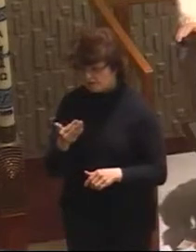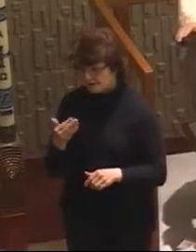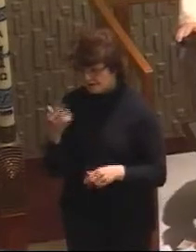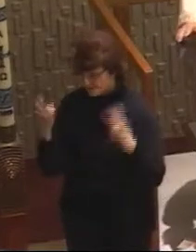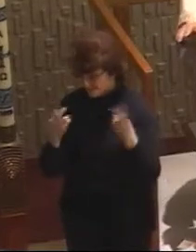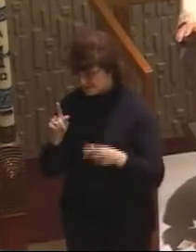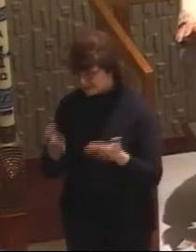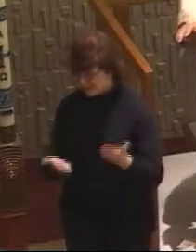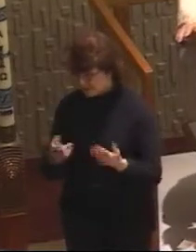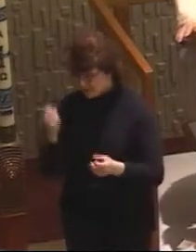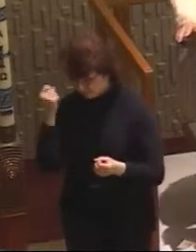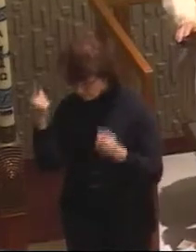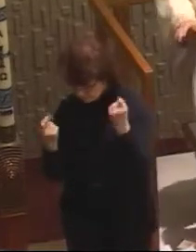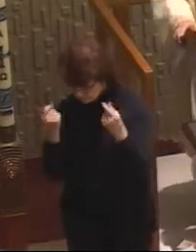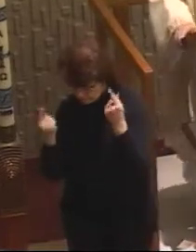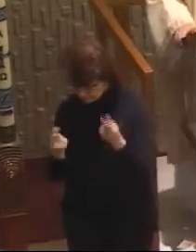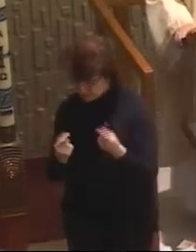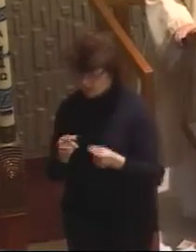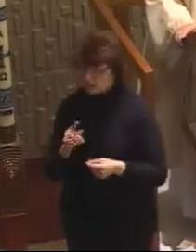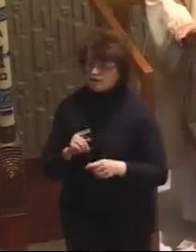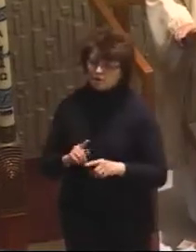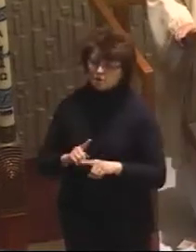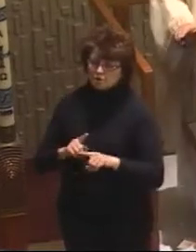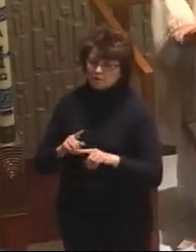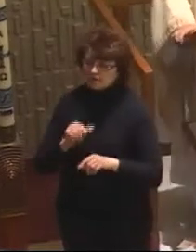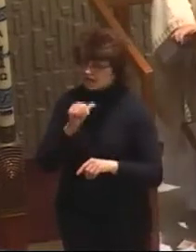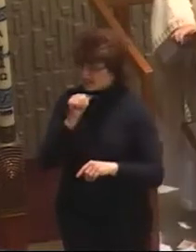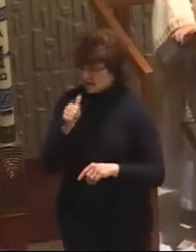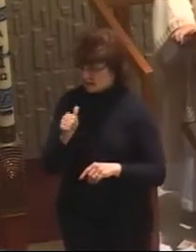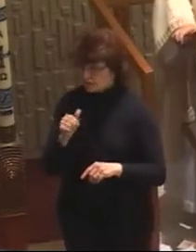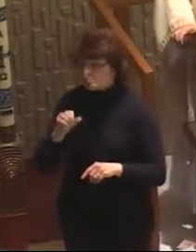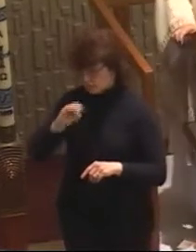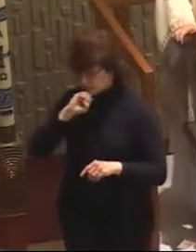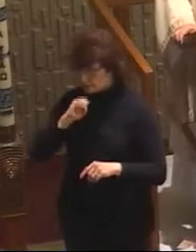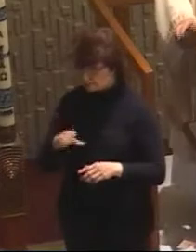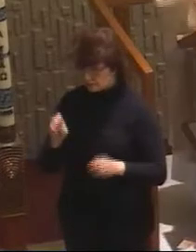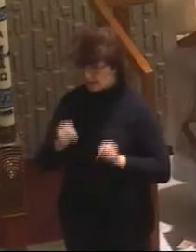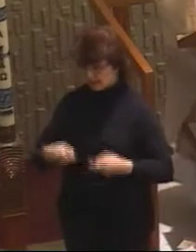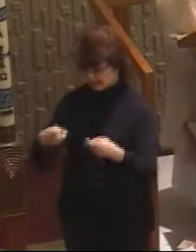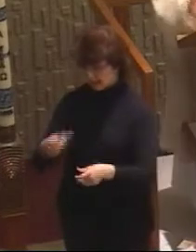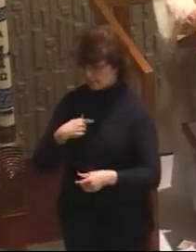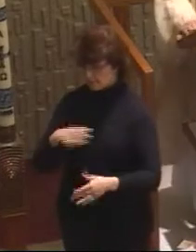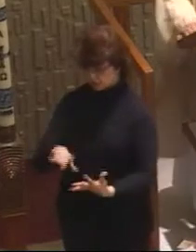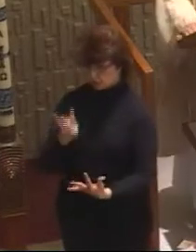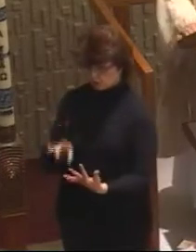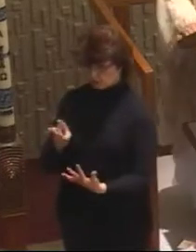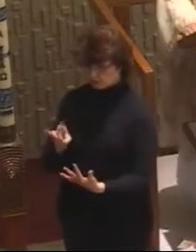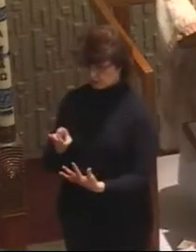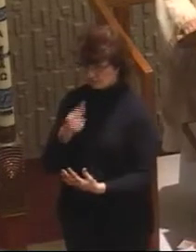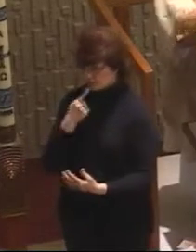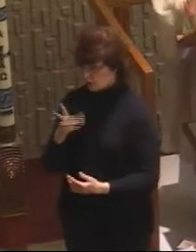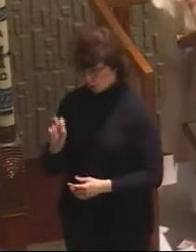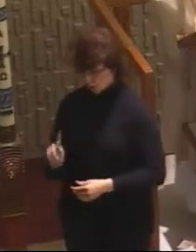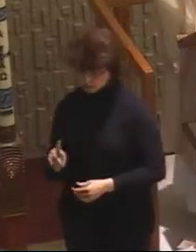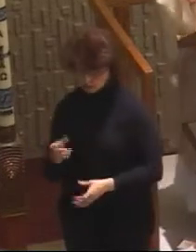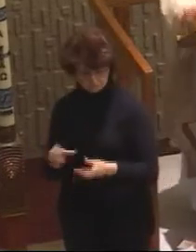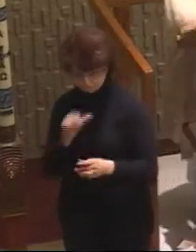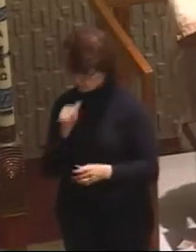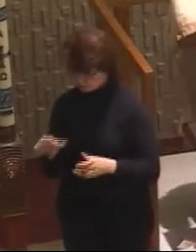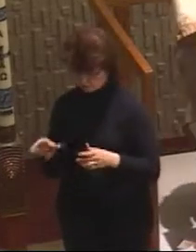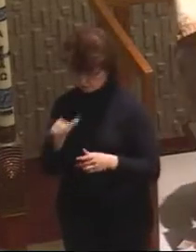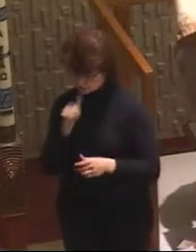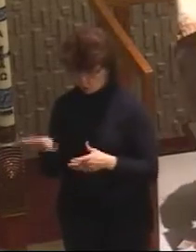of. Not because the bishop didn't give me an option, because he did. He gave me a pass. Joe, only you and I will